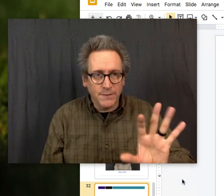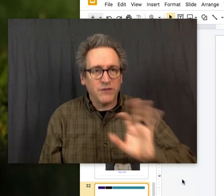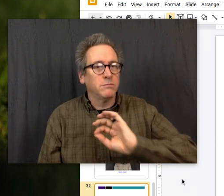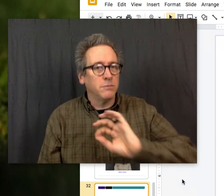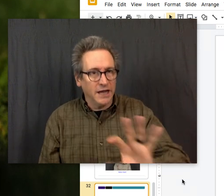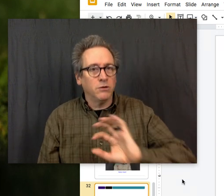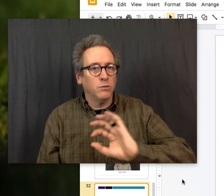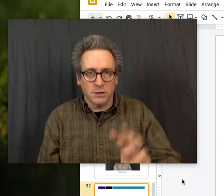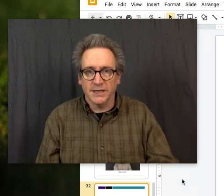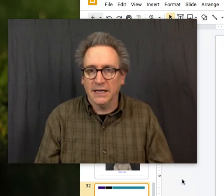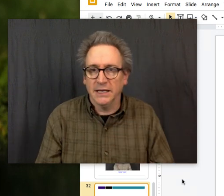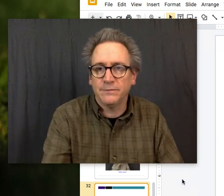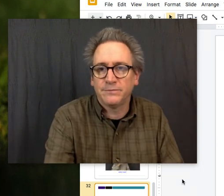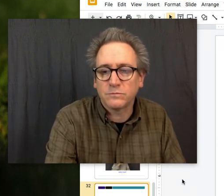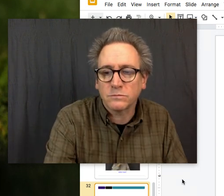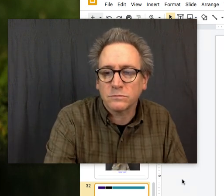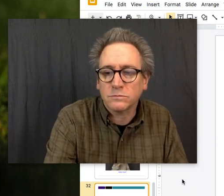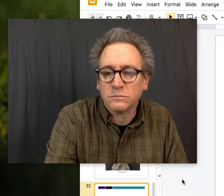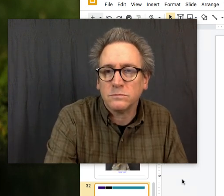Where's the bathroom? Again, we'll talk about that